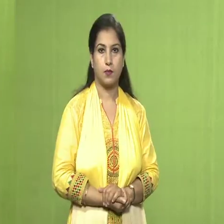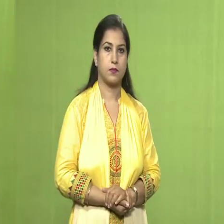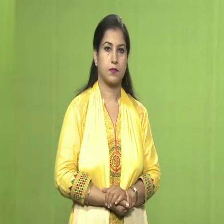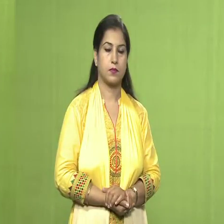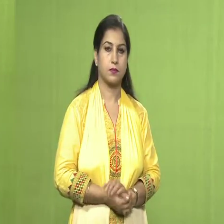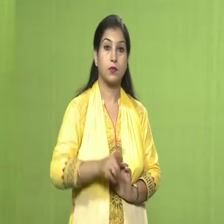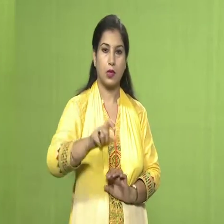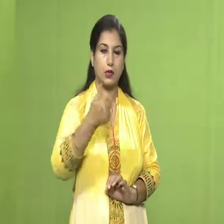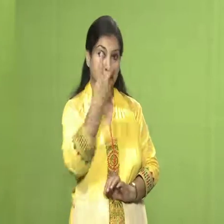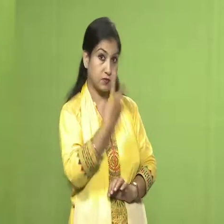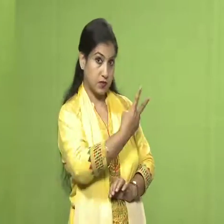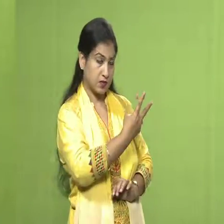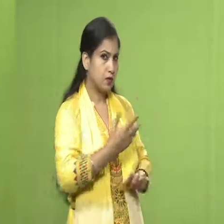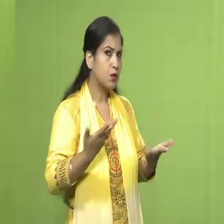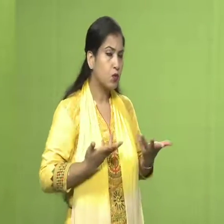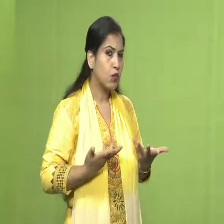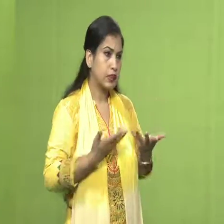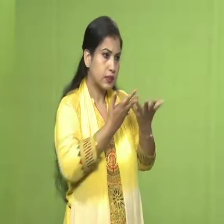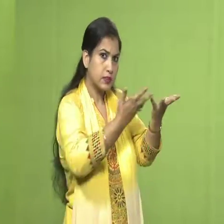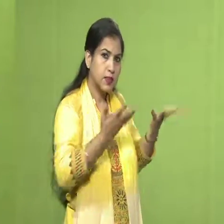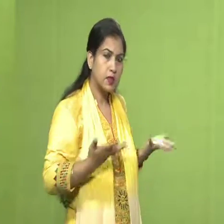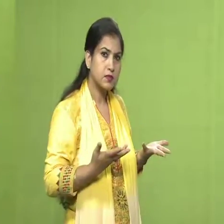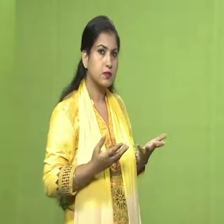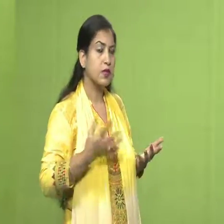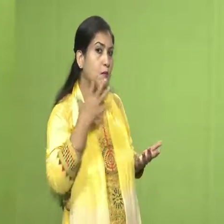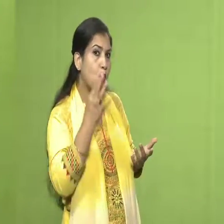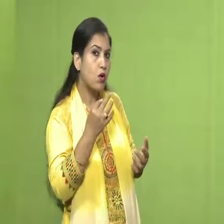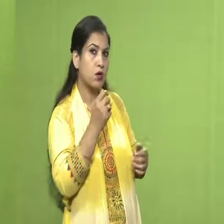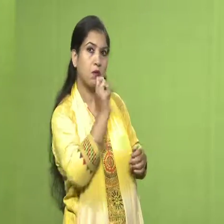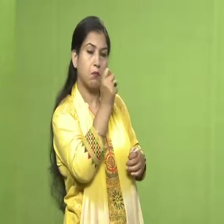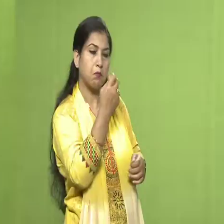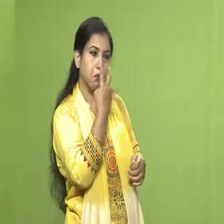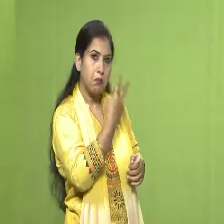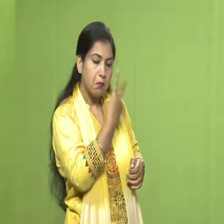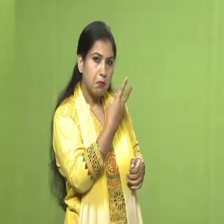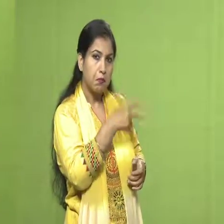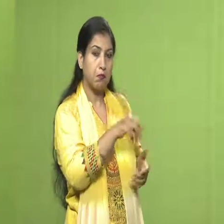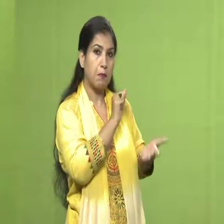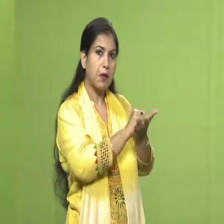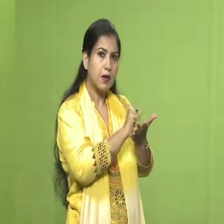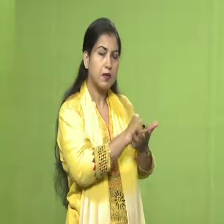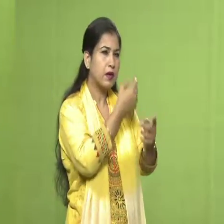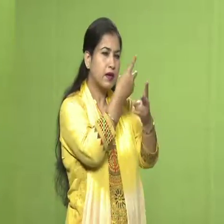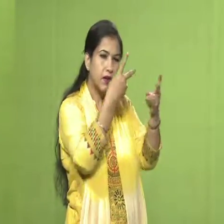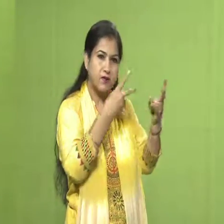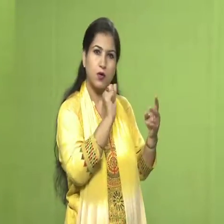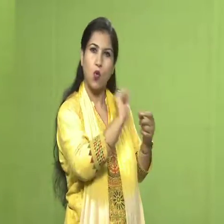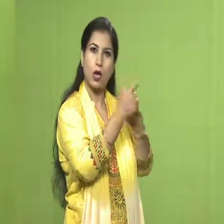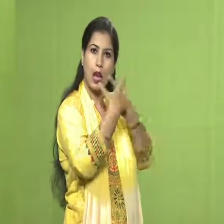You can see the names of some important works written in different European